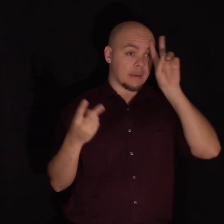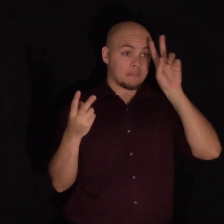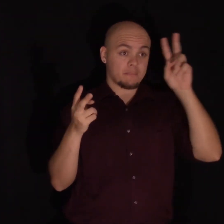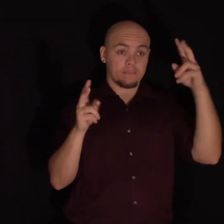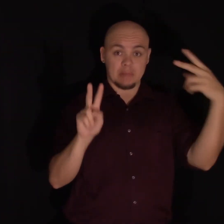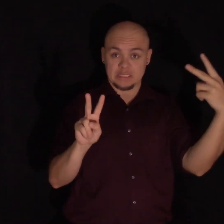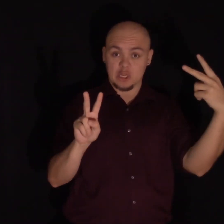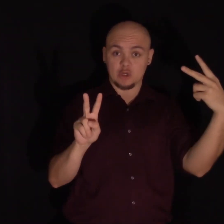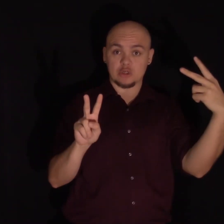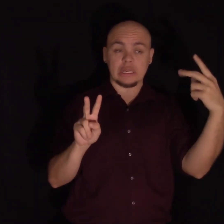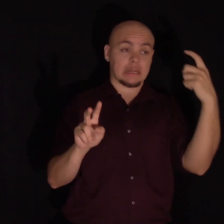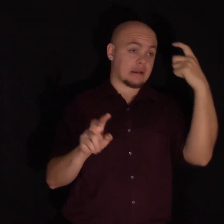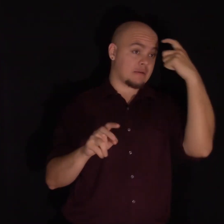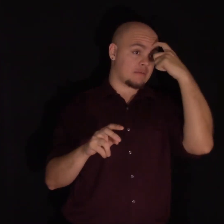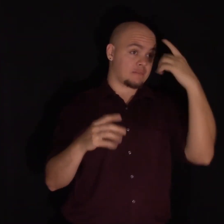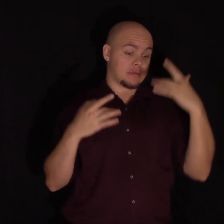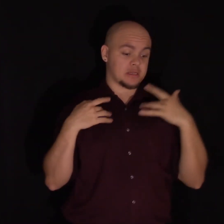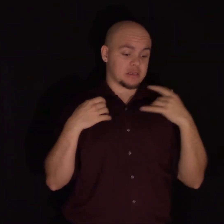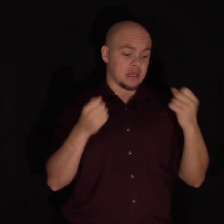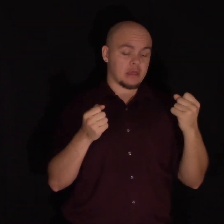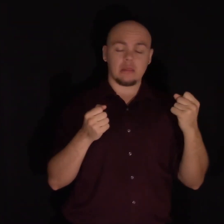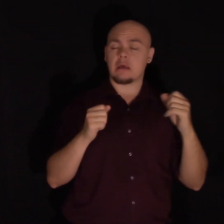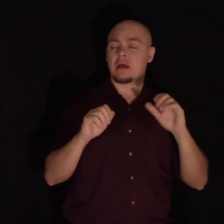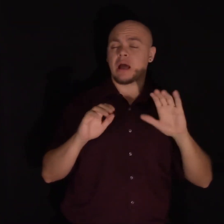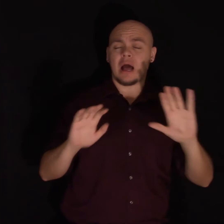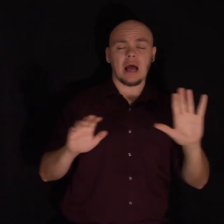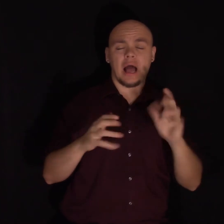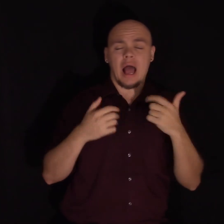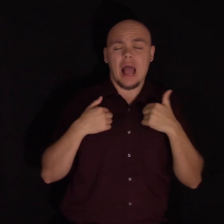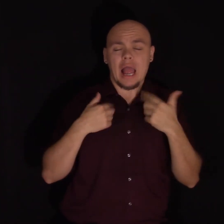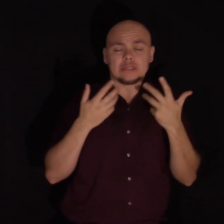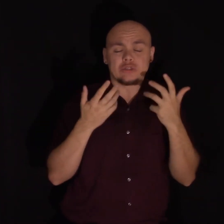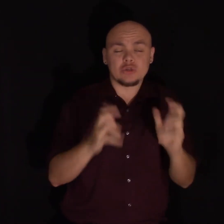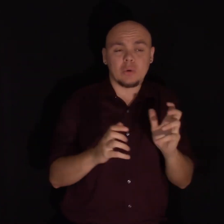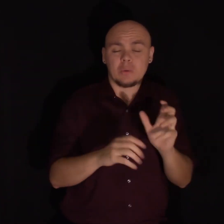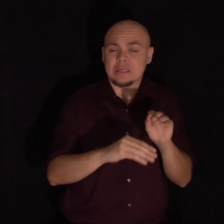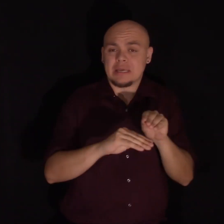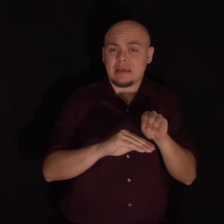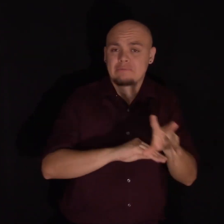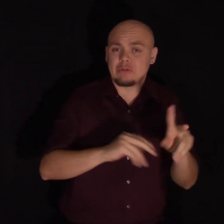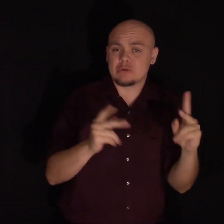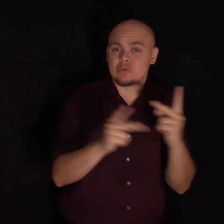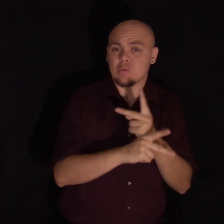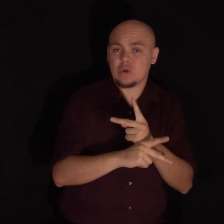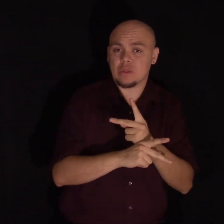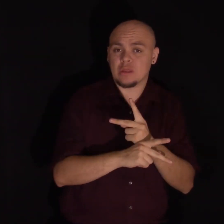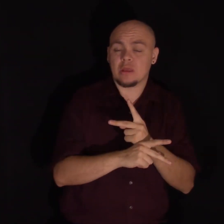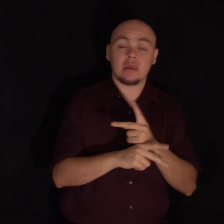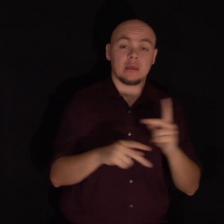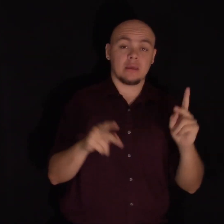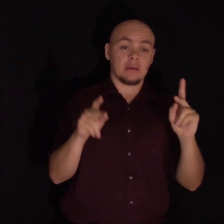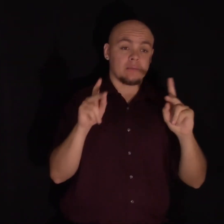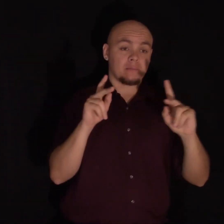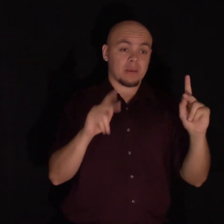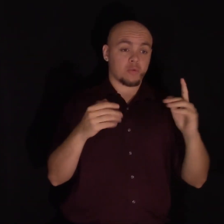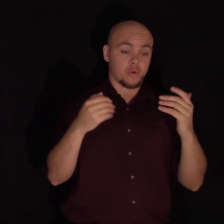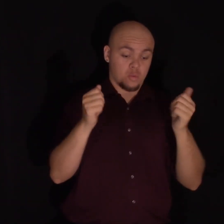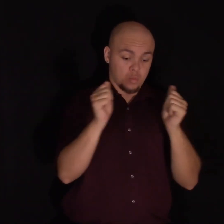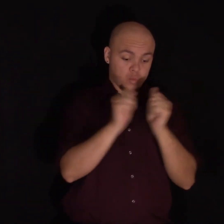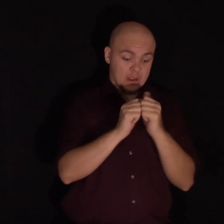around mental illness. Only a very small percent of those who have a mental illness